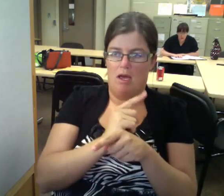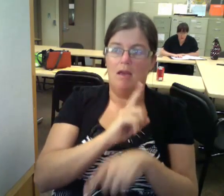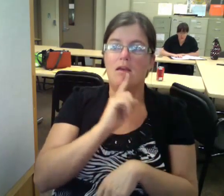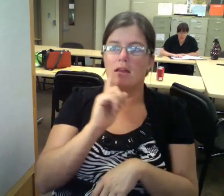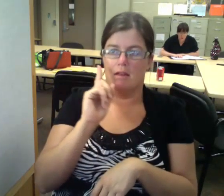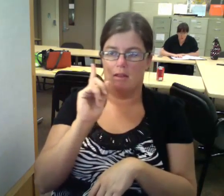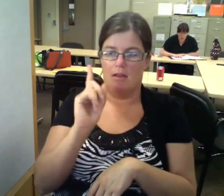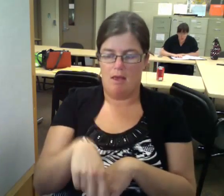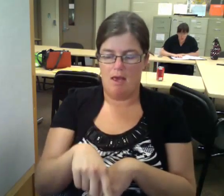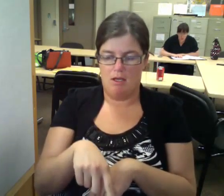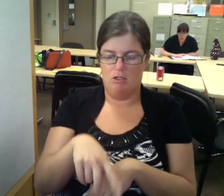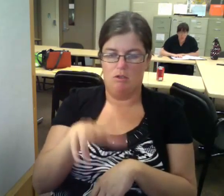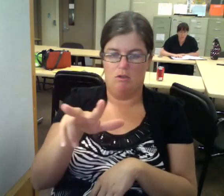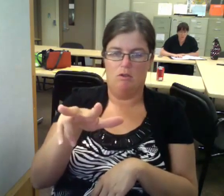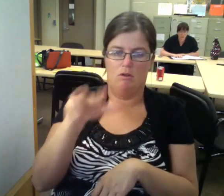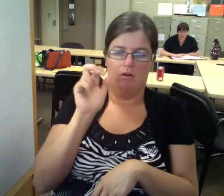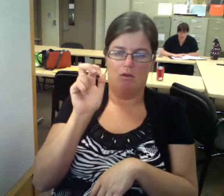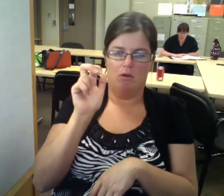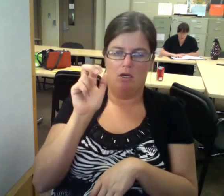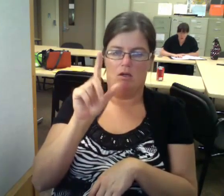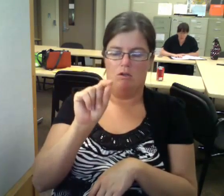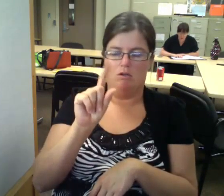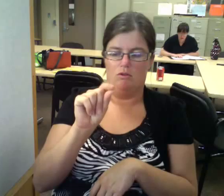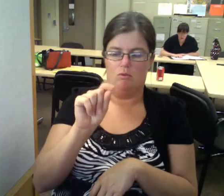is 320 square feet.